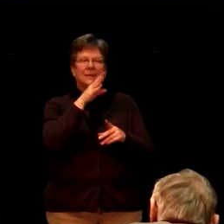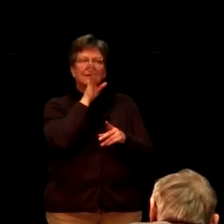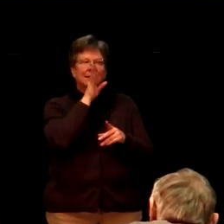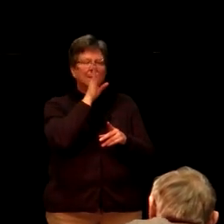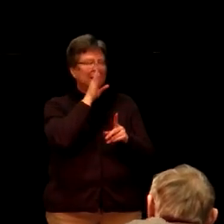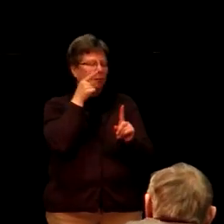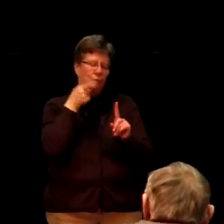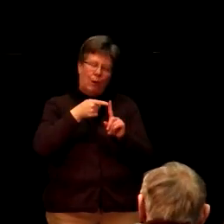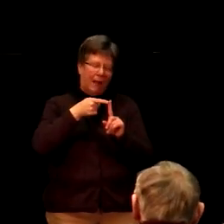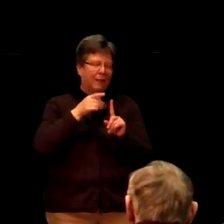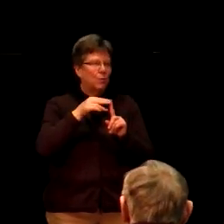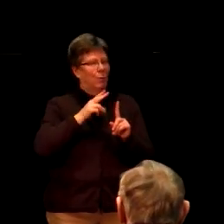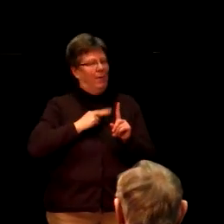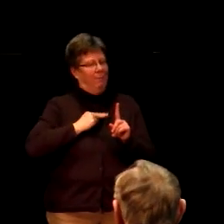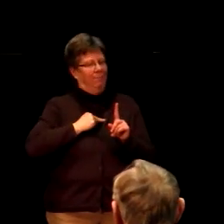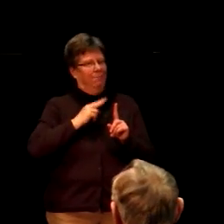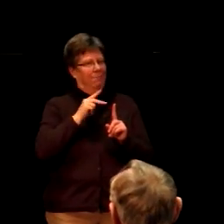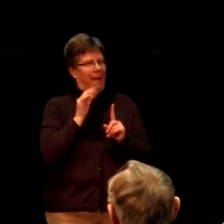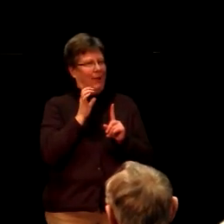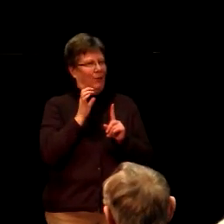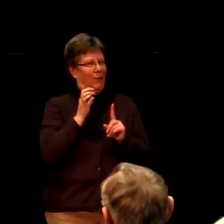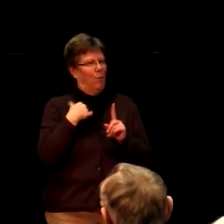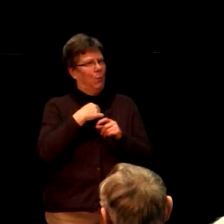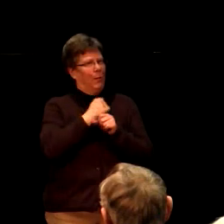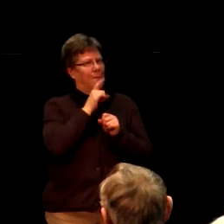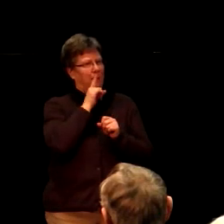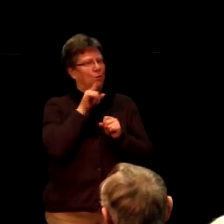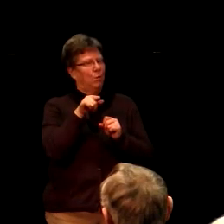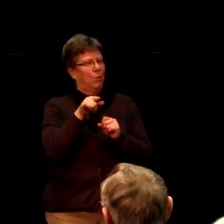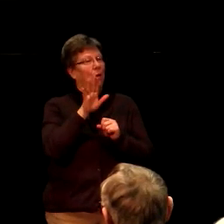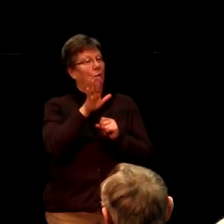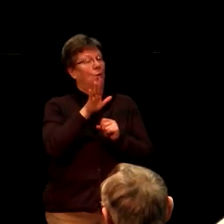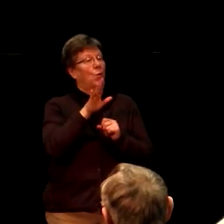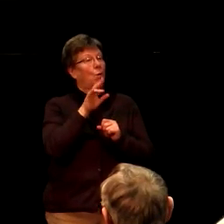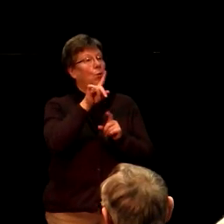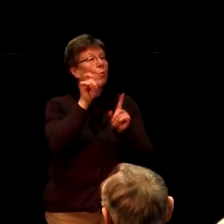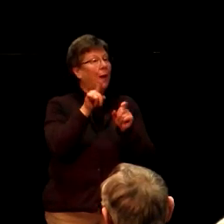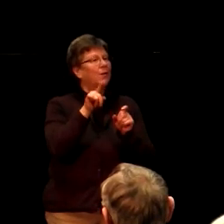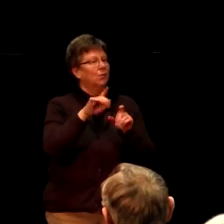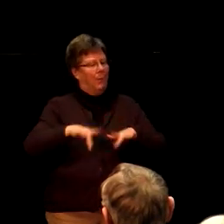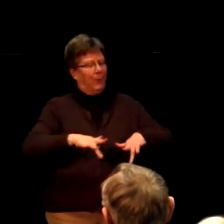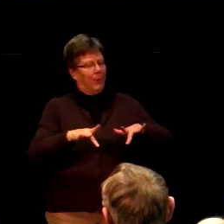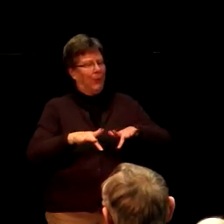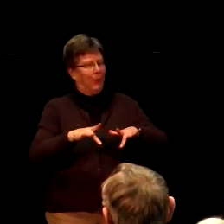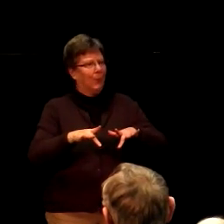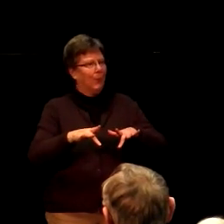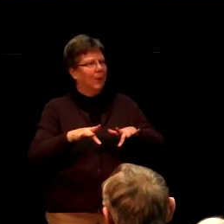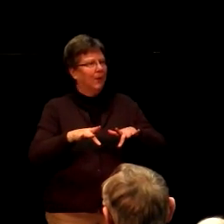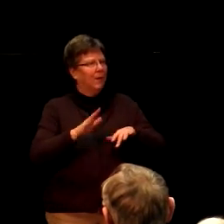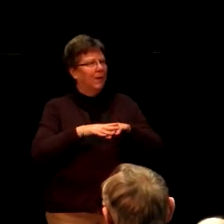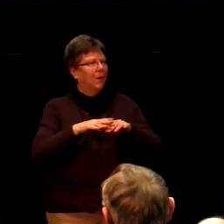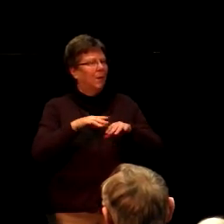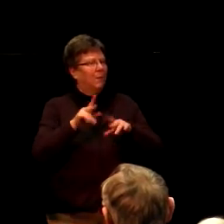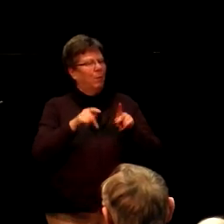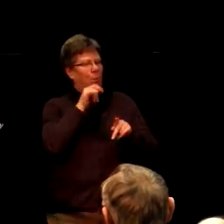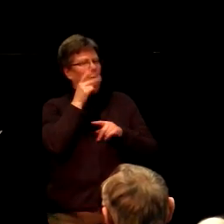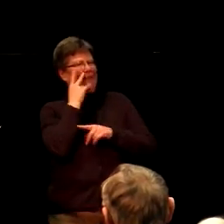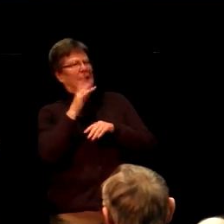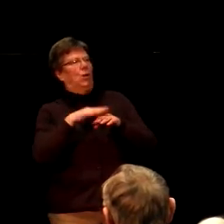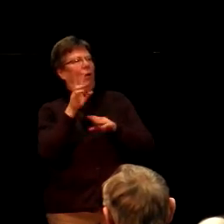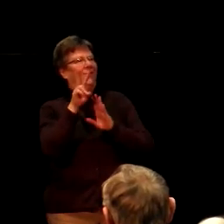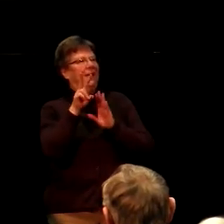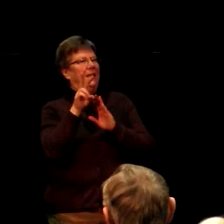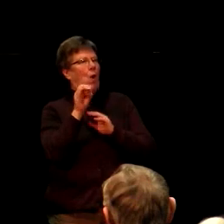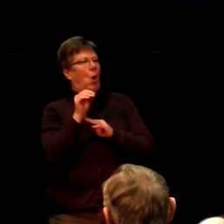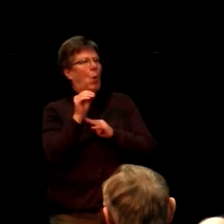it down here. Talk right into it. So we make sure that we capture your question. For the people who see this on video, if all